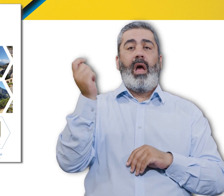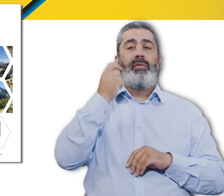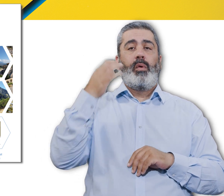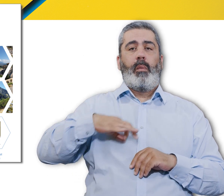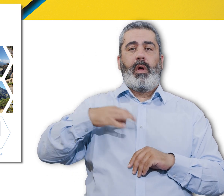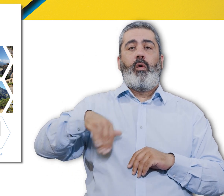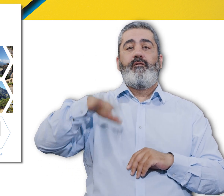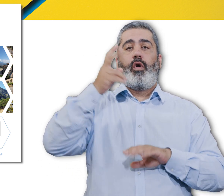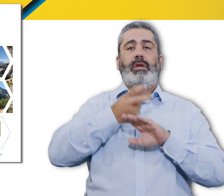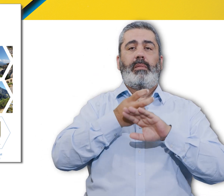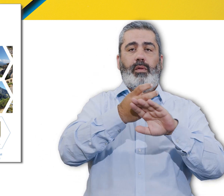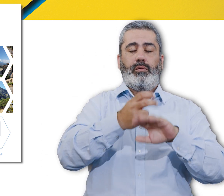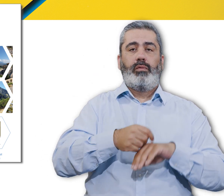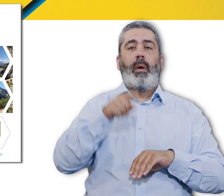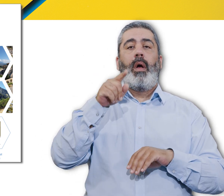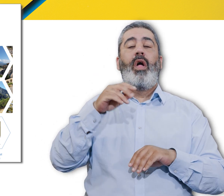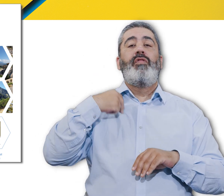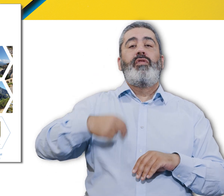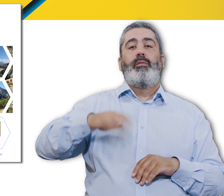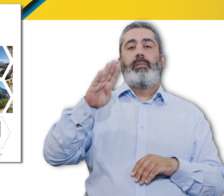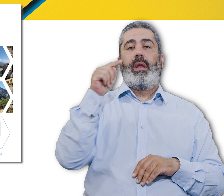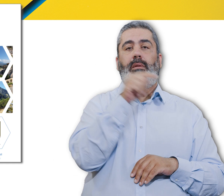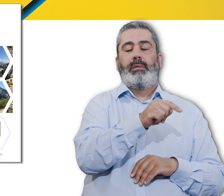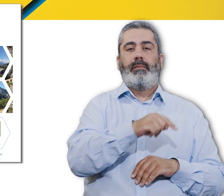www.forall-project. Email